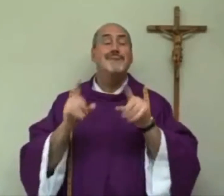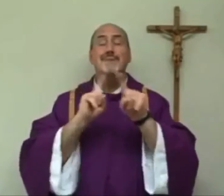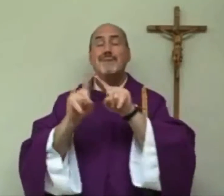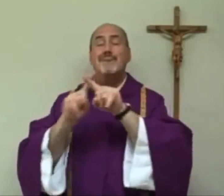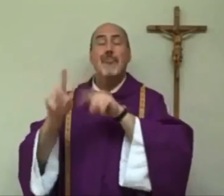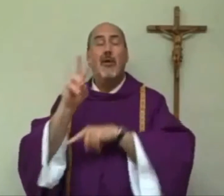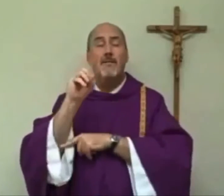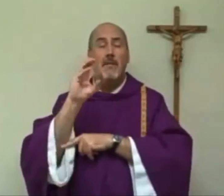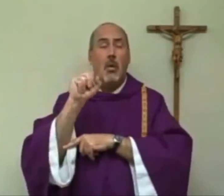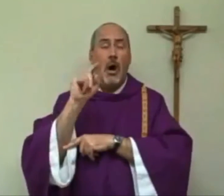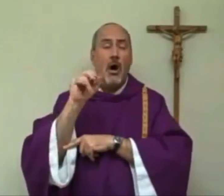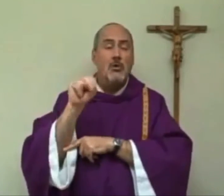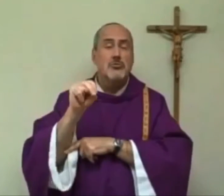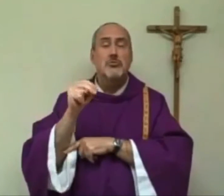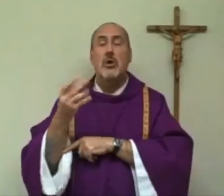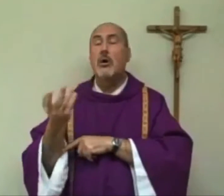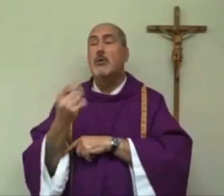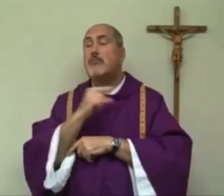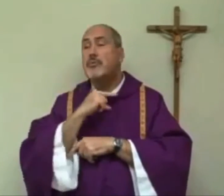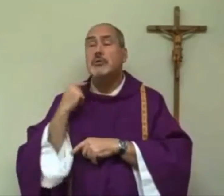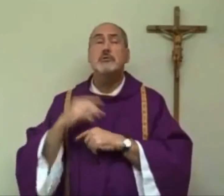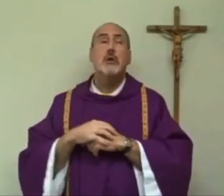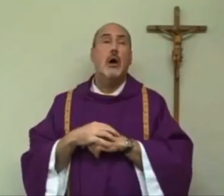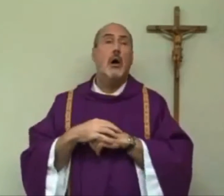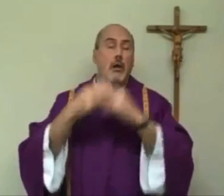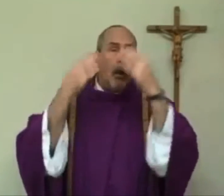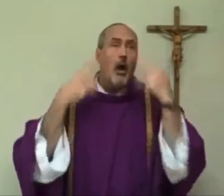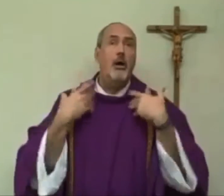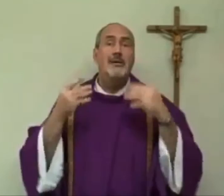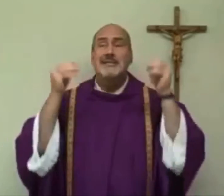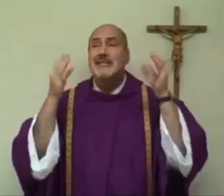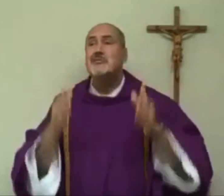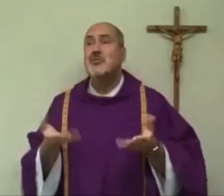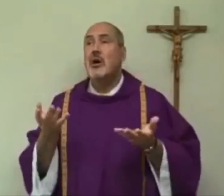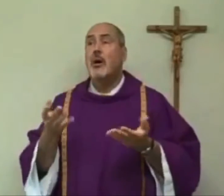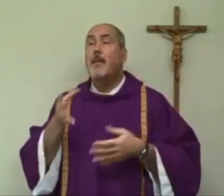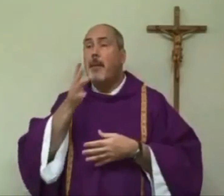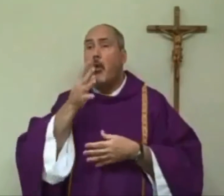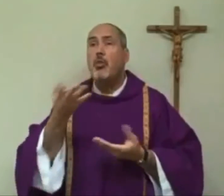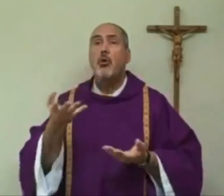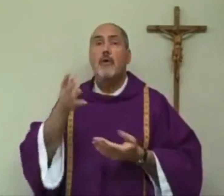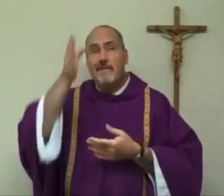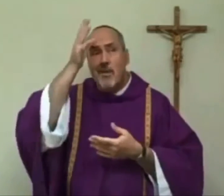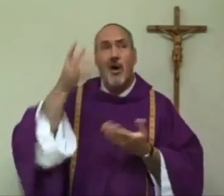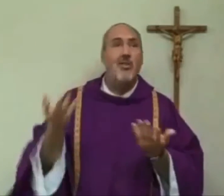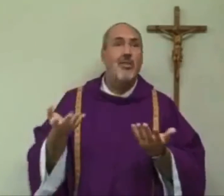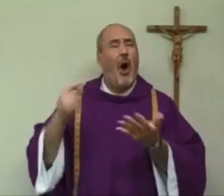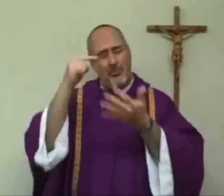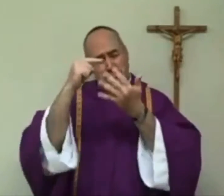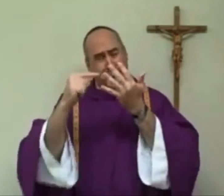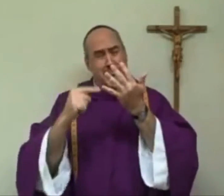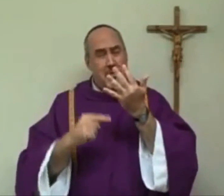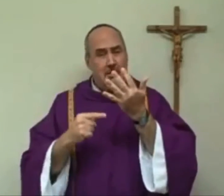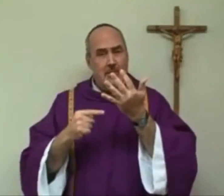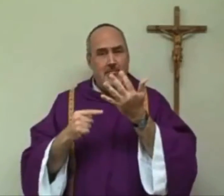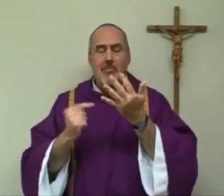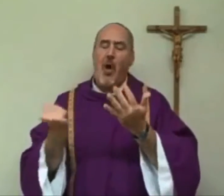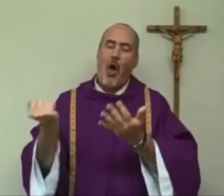started teaching that regardless of the vocation, whether it be a priest, nun, a teacher, a parent,